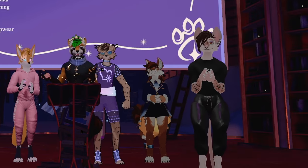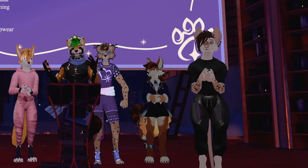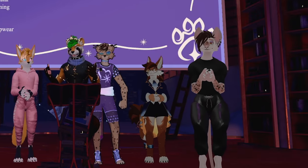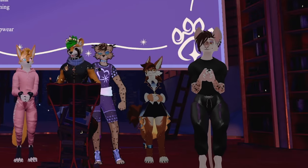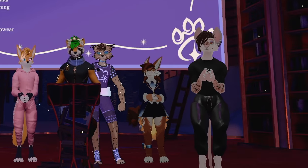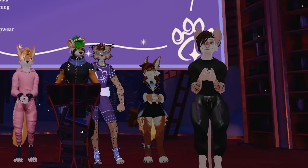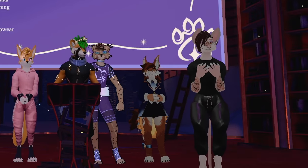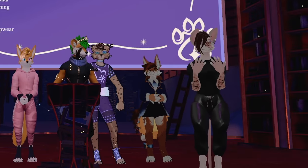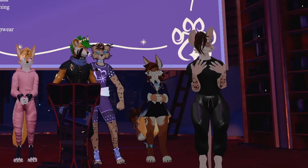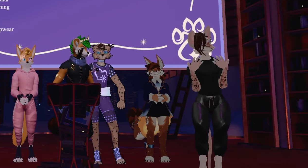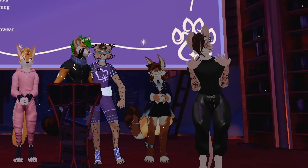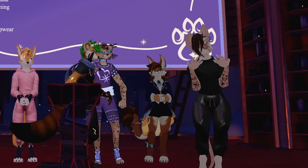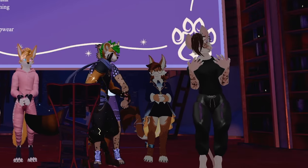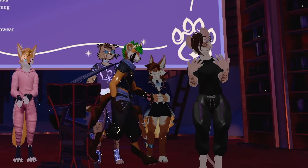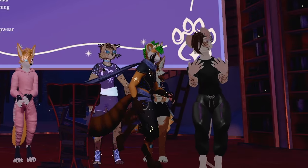Take it away.